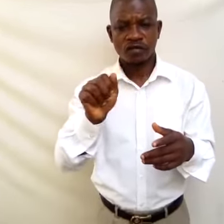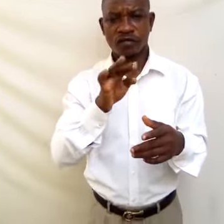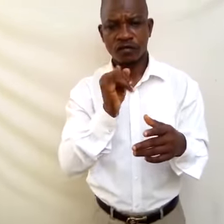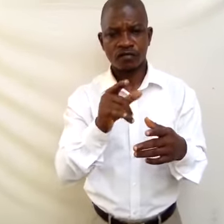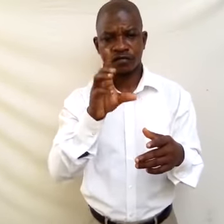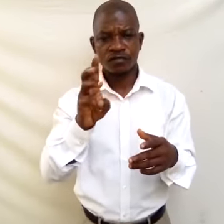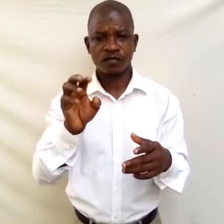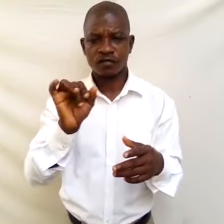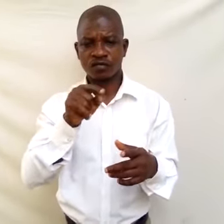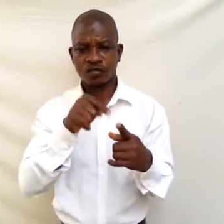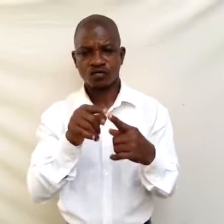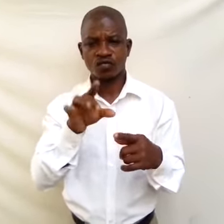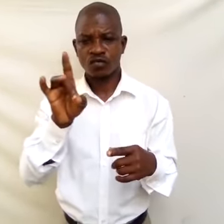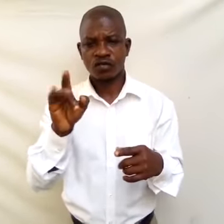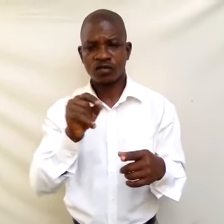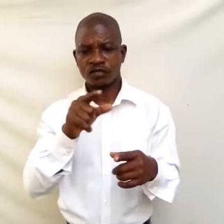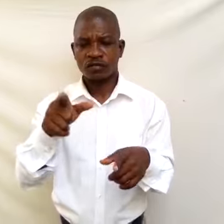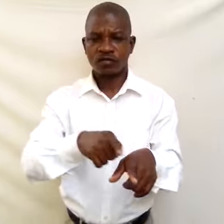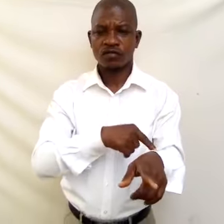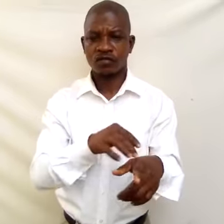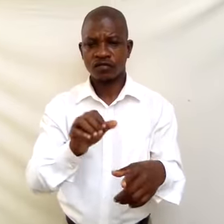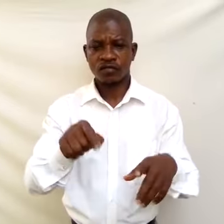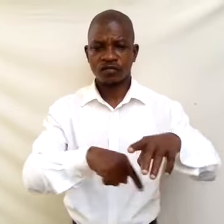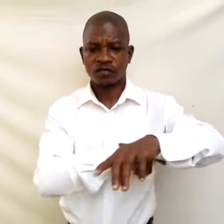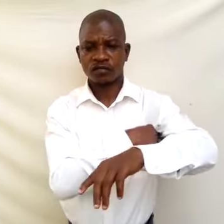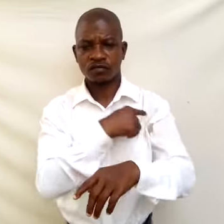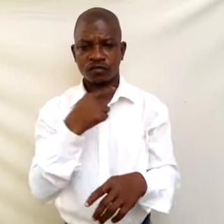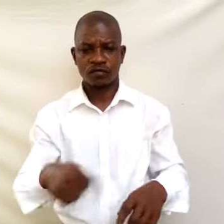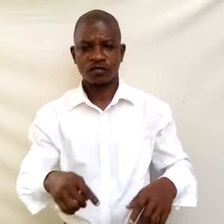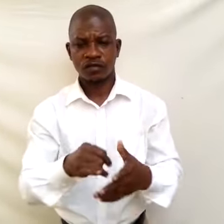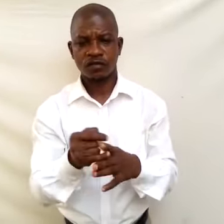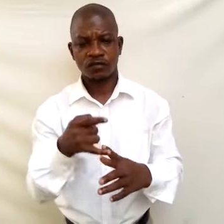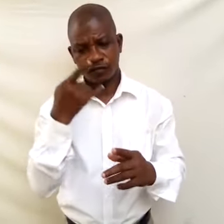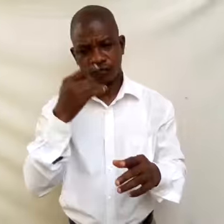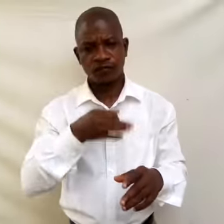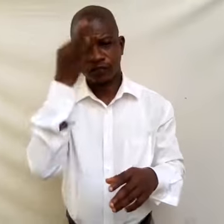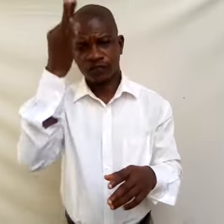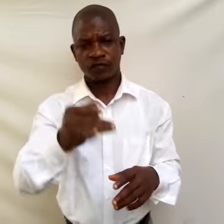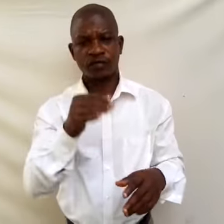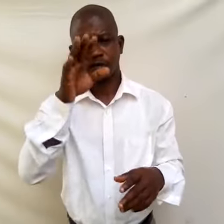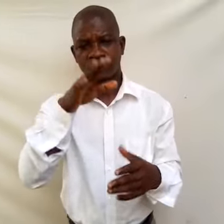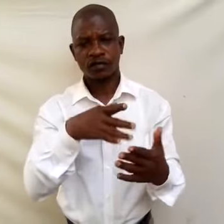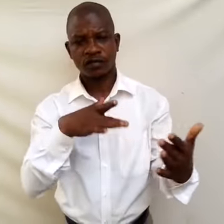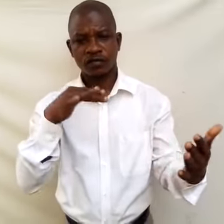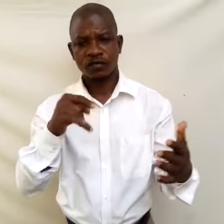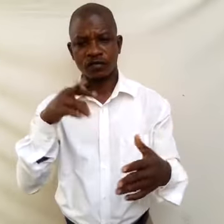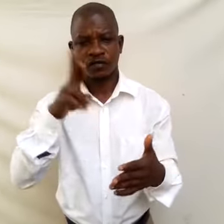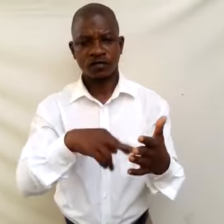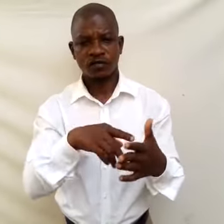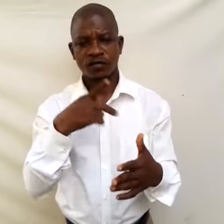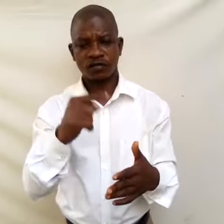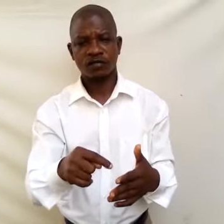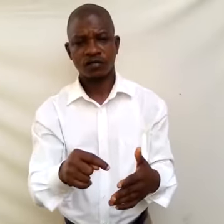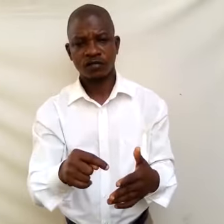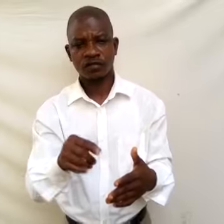8 centimeters long of a thermometer. For further studies, read the Senior